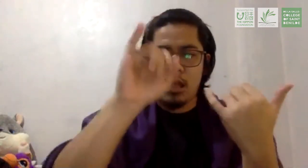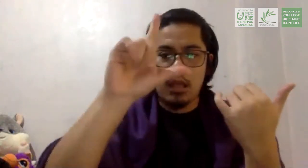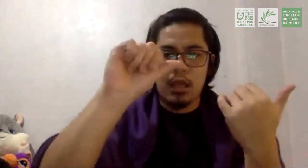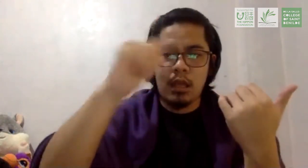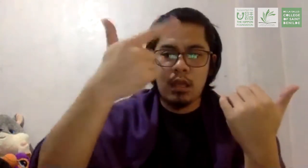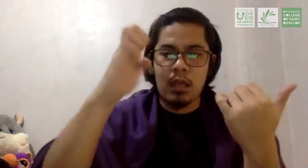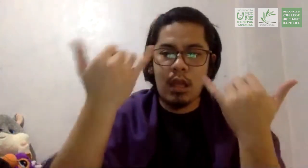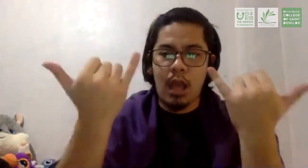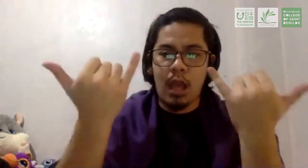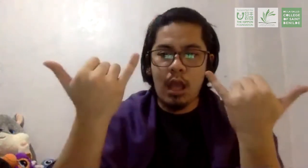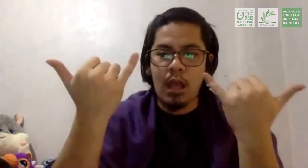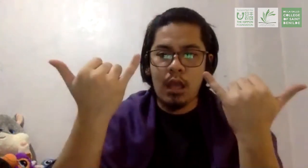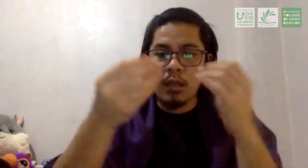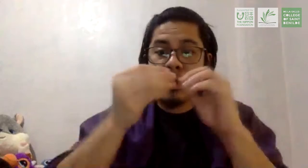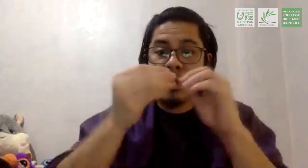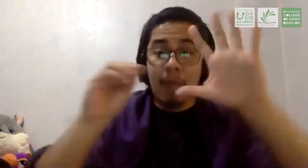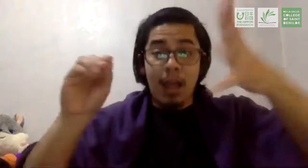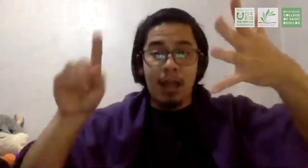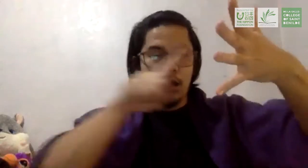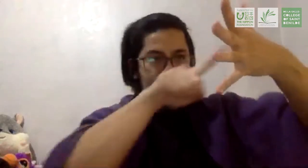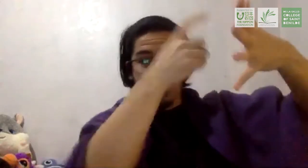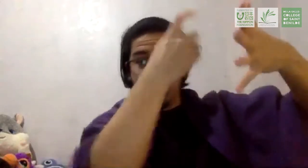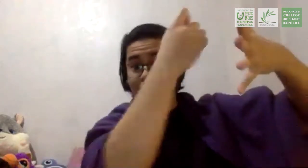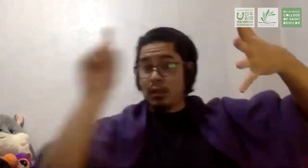Correct. Correct.